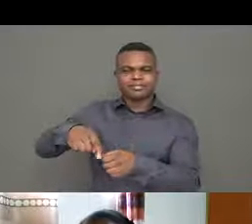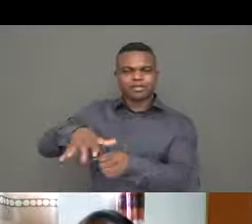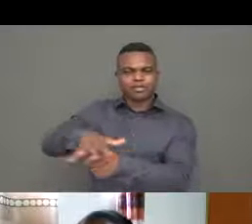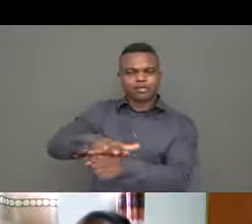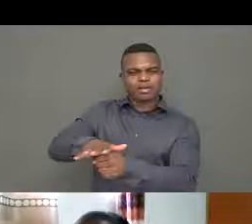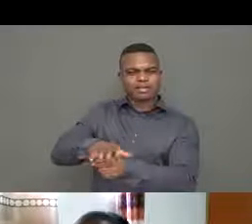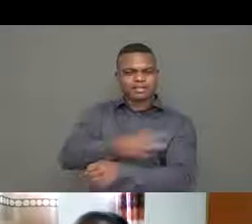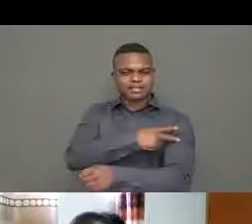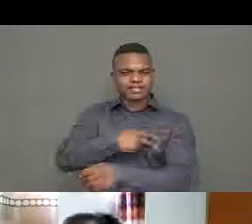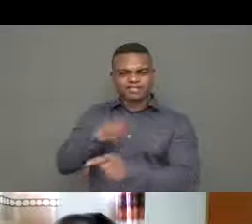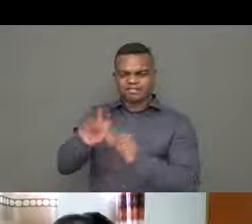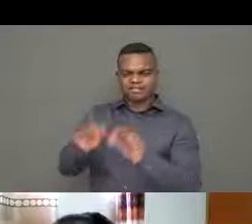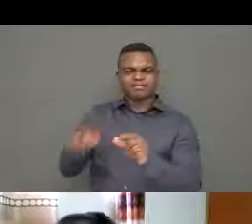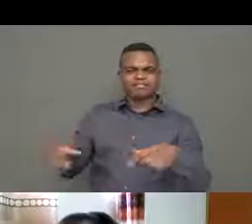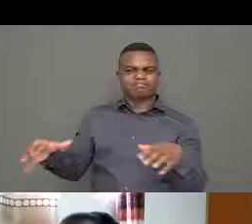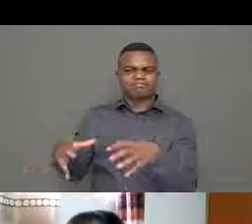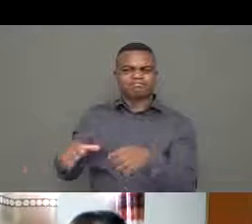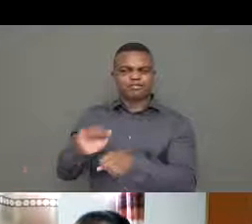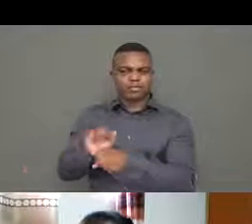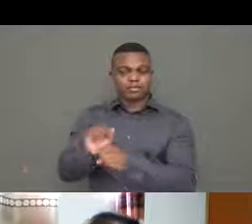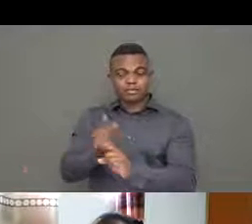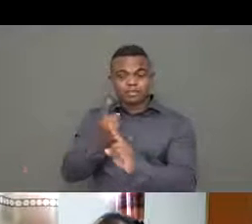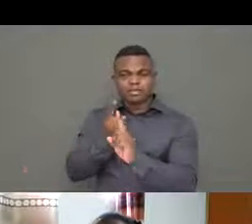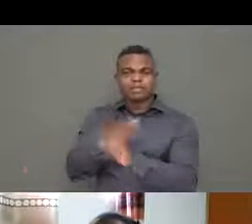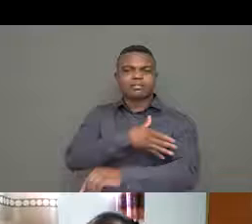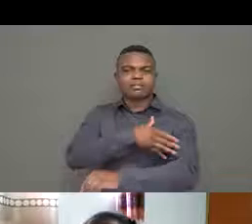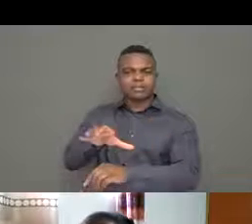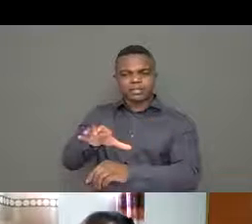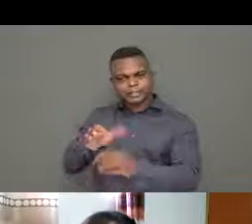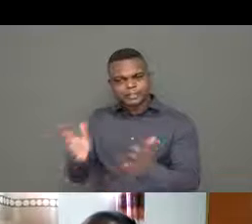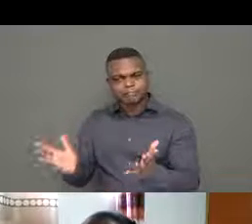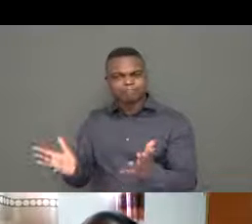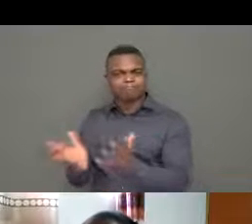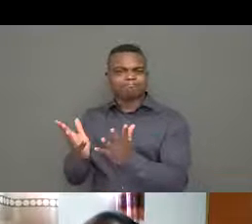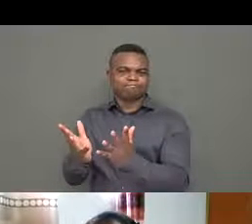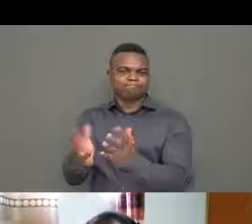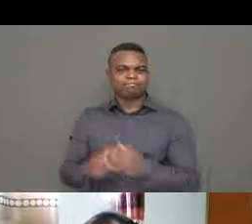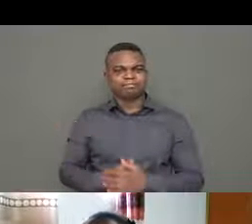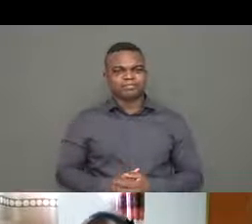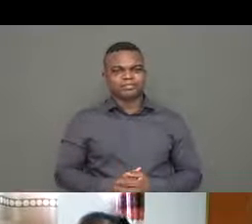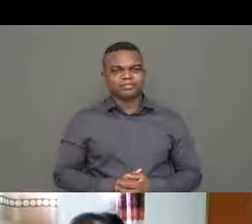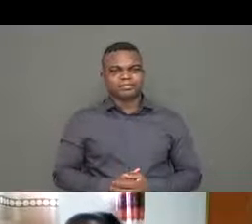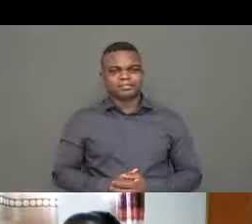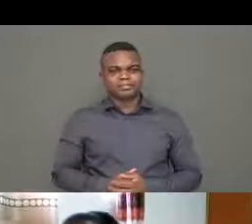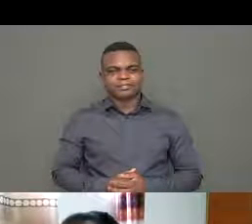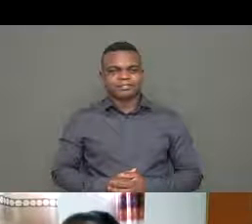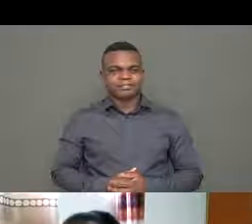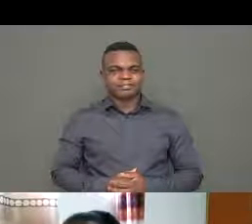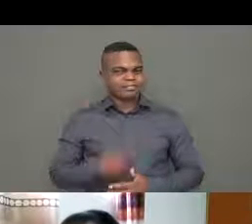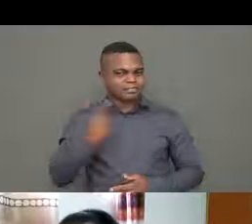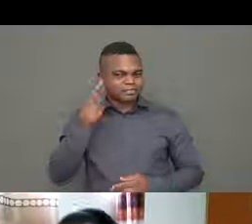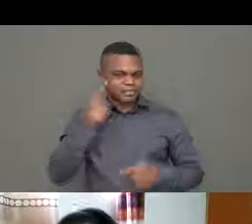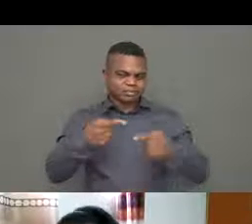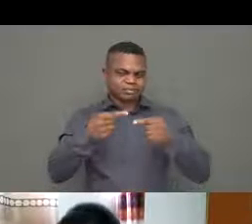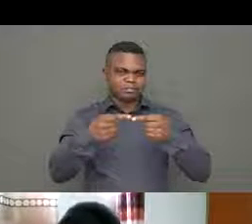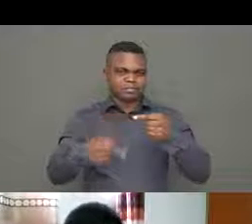because of the changes in the world order, where the lockdowns were instituted and restrictions on